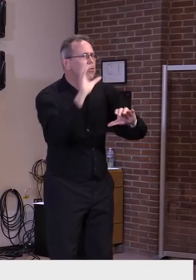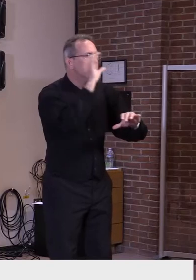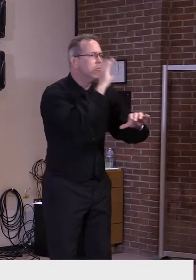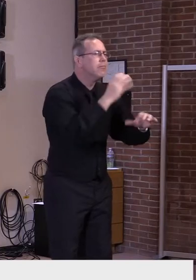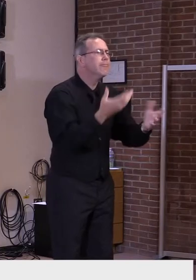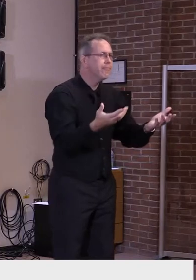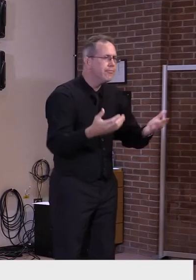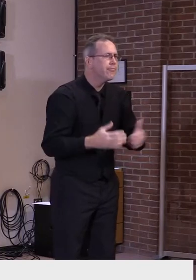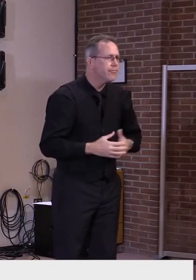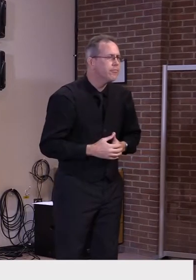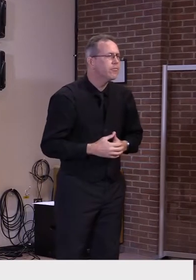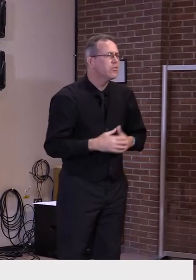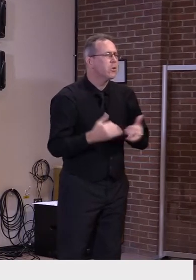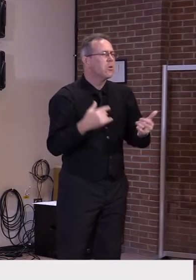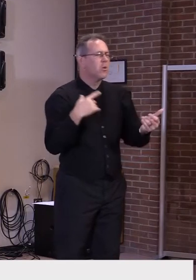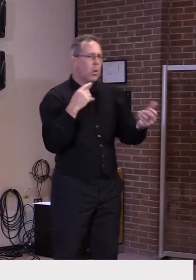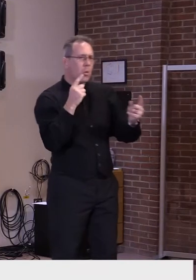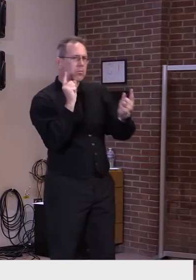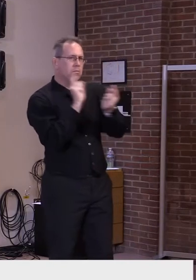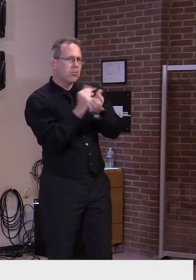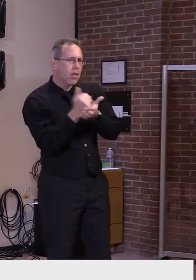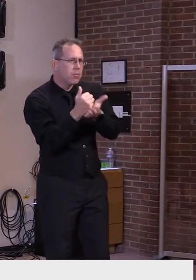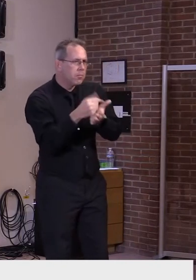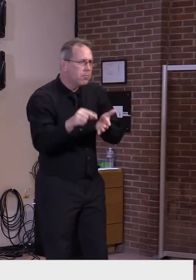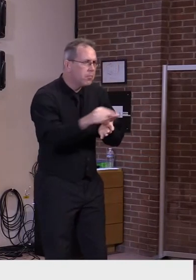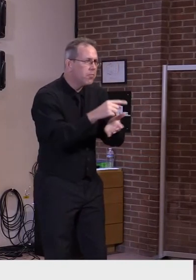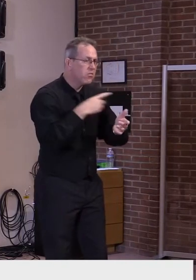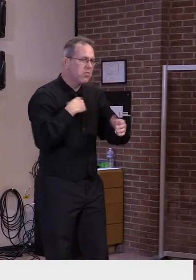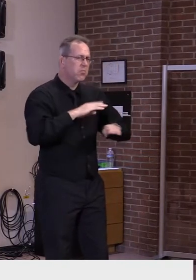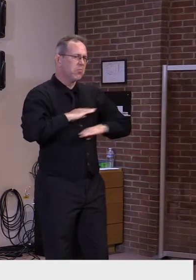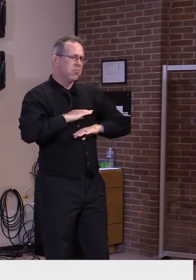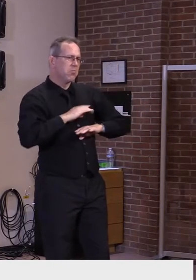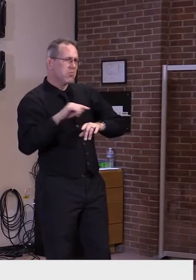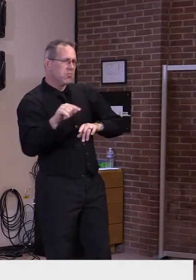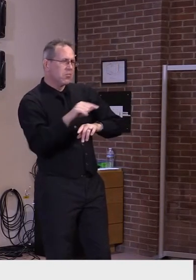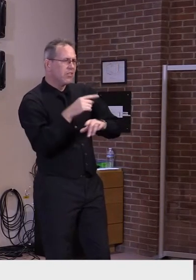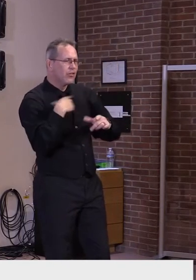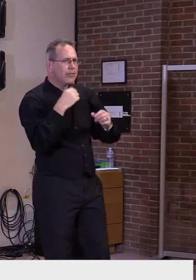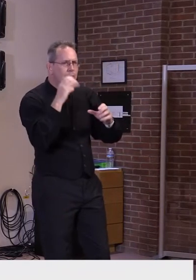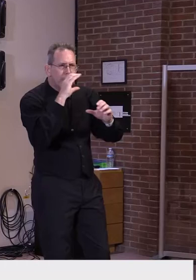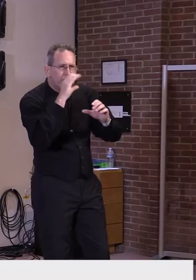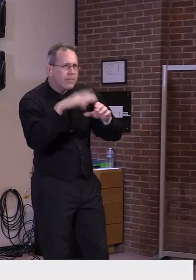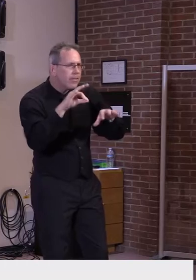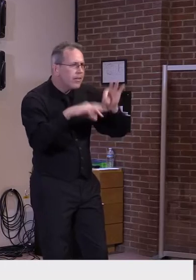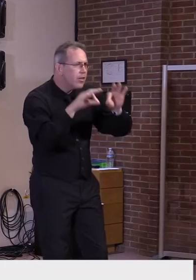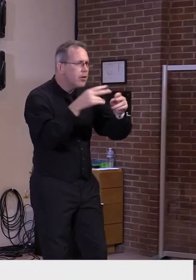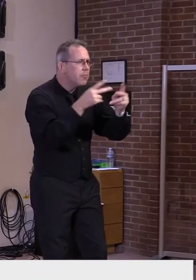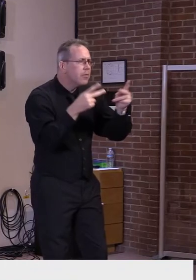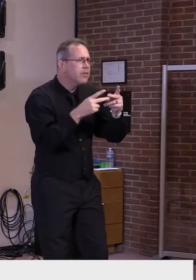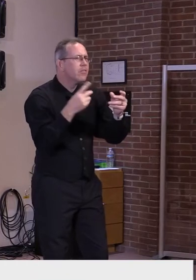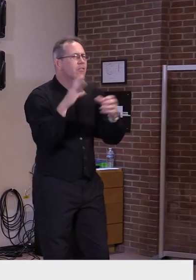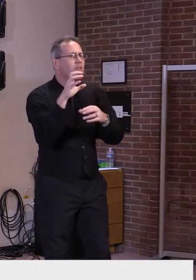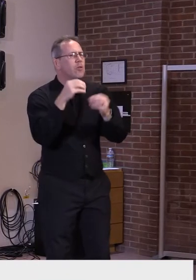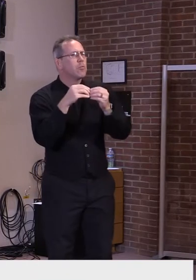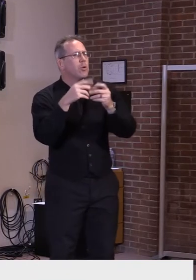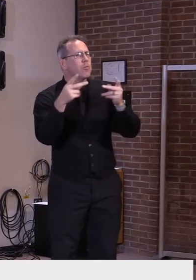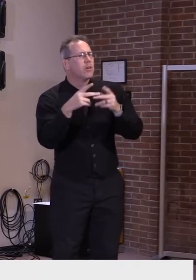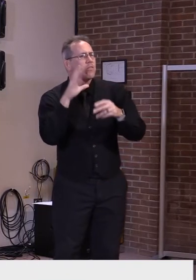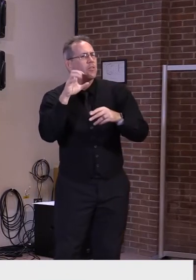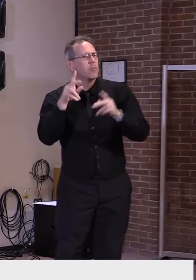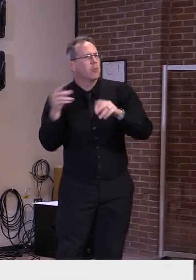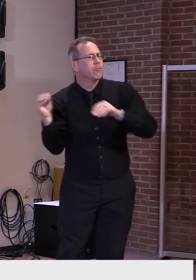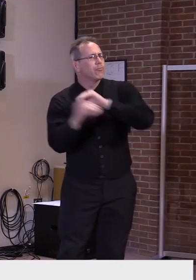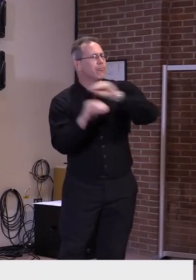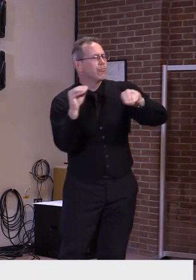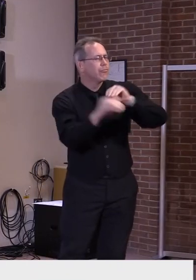to accommodate 500 more people. That's what we're looking at, where we think we have about 200 that are still out there.